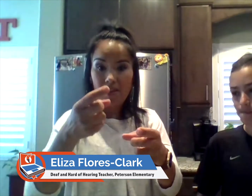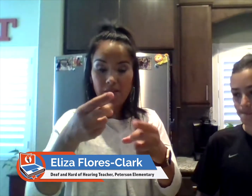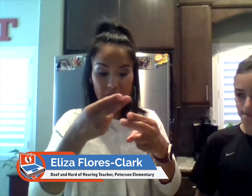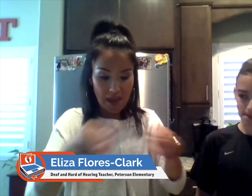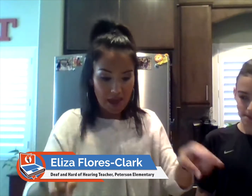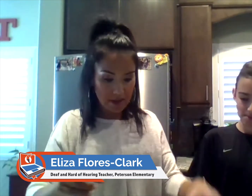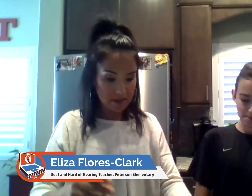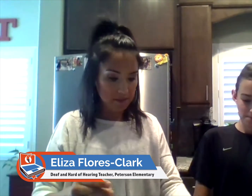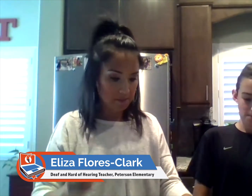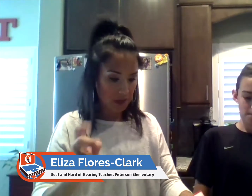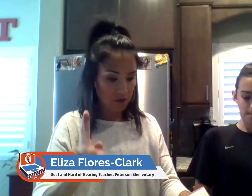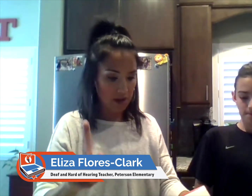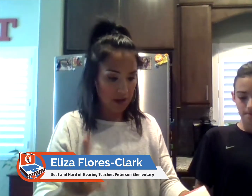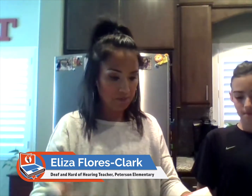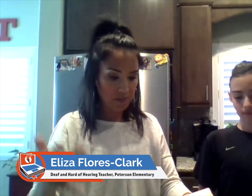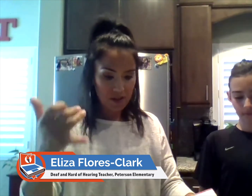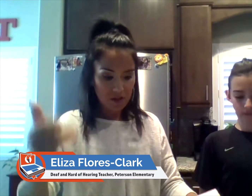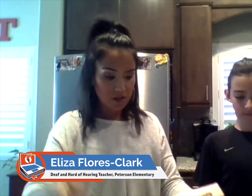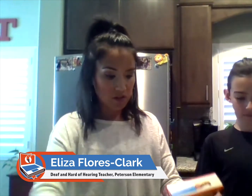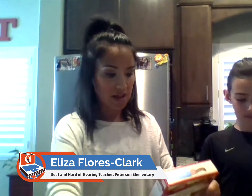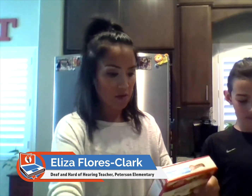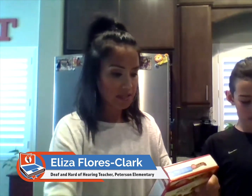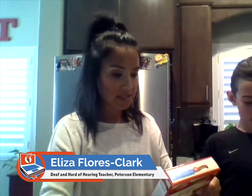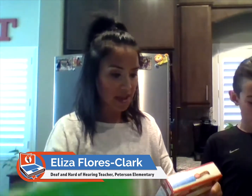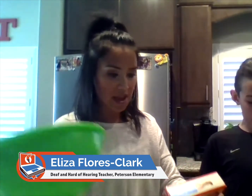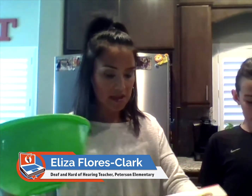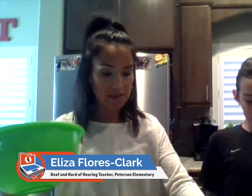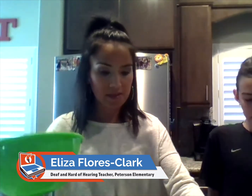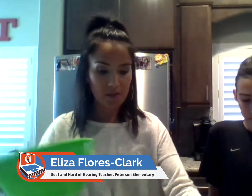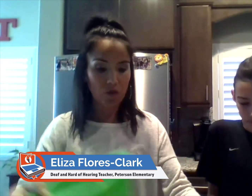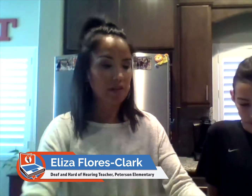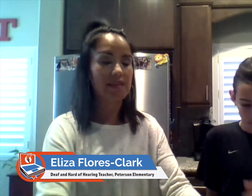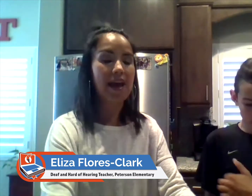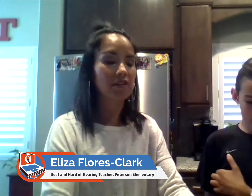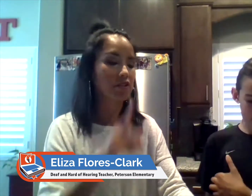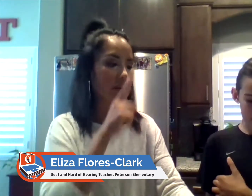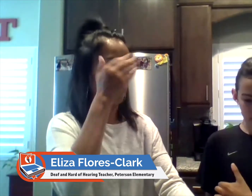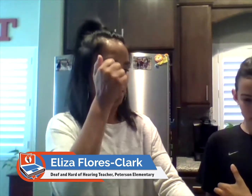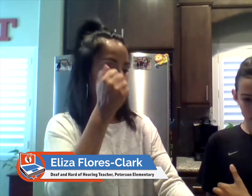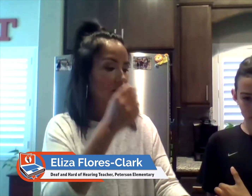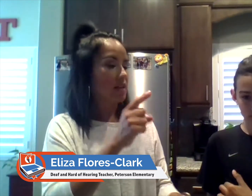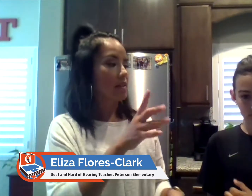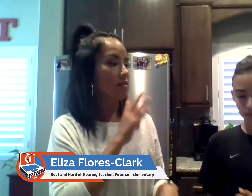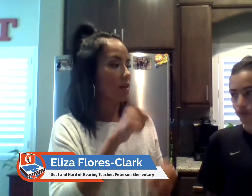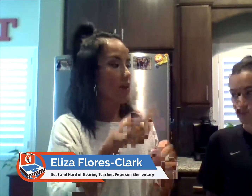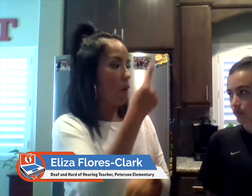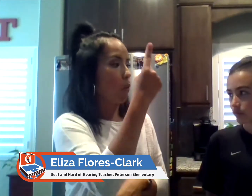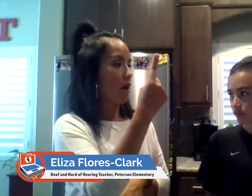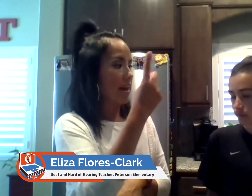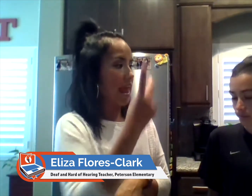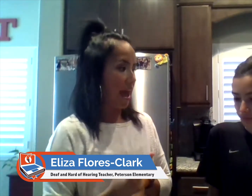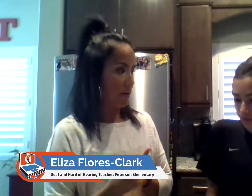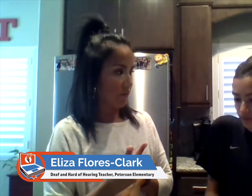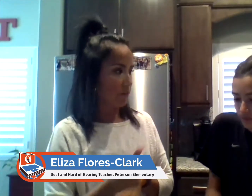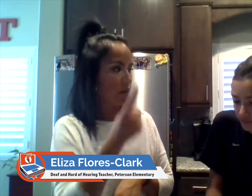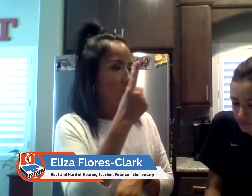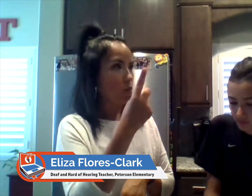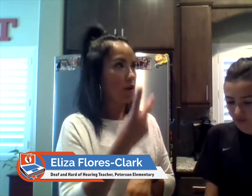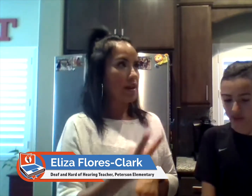the eggs. Okay. So now it says, well, I forgot. Let's talk about 1/2.